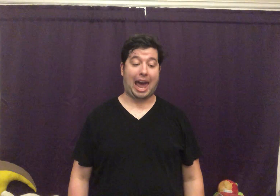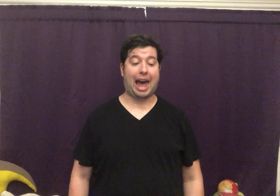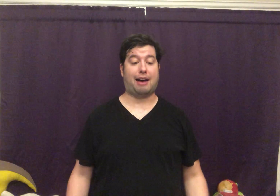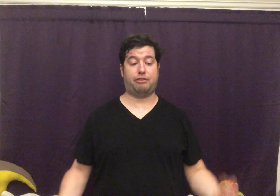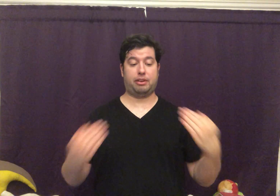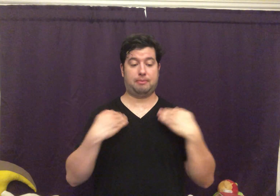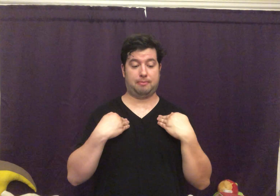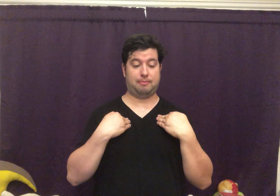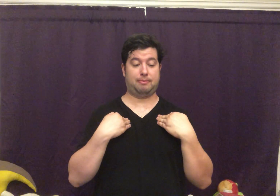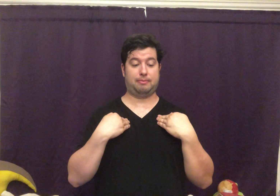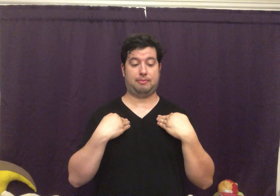have